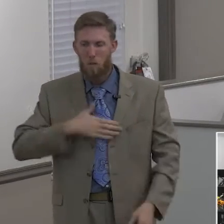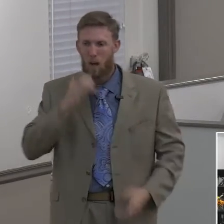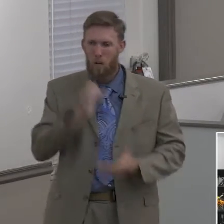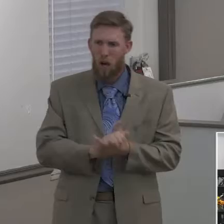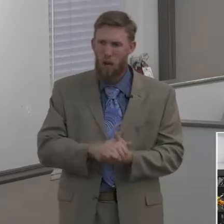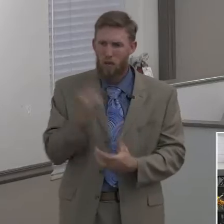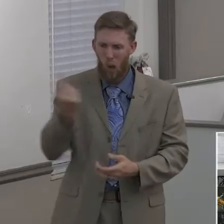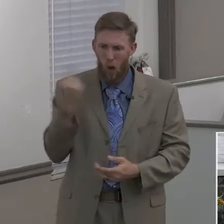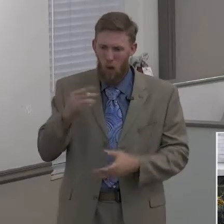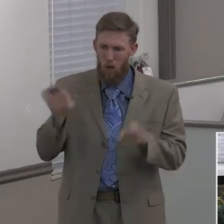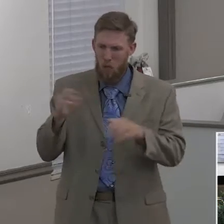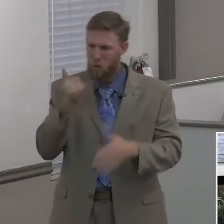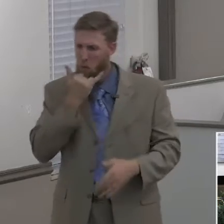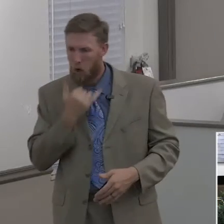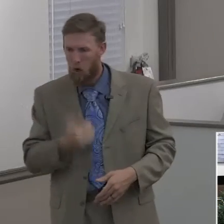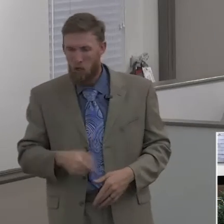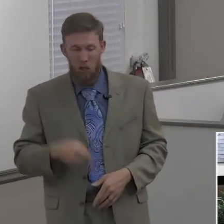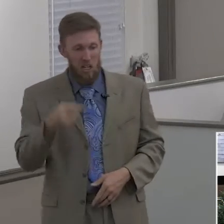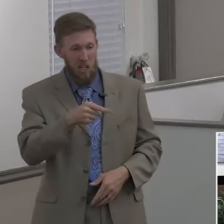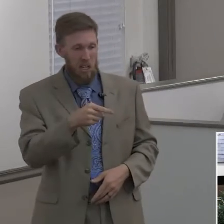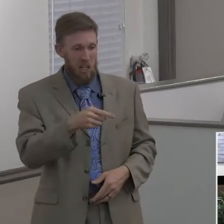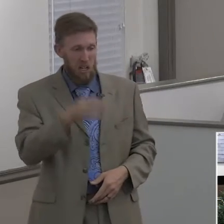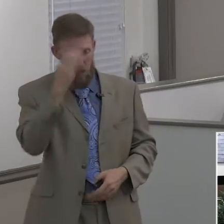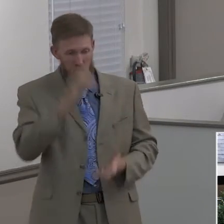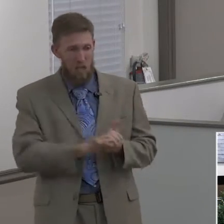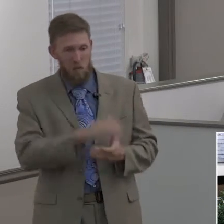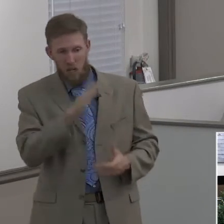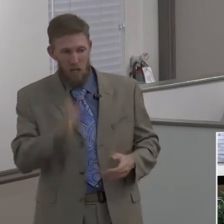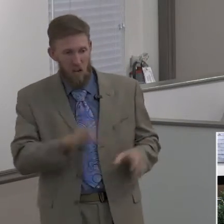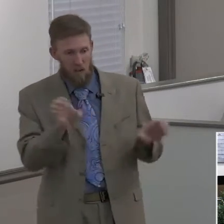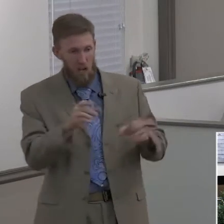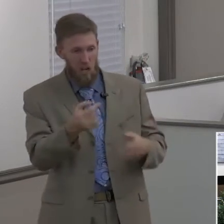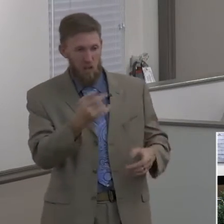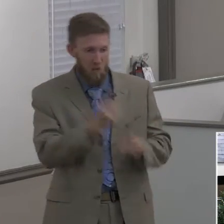She always does this. He never does that.